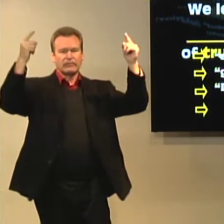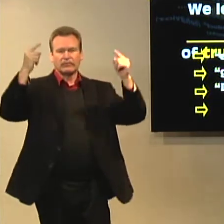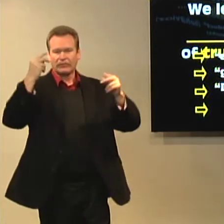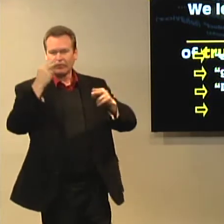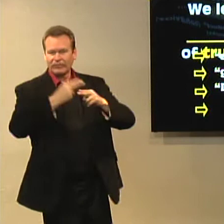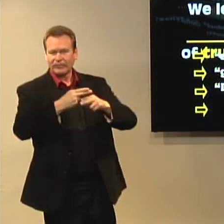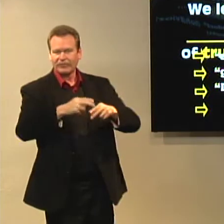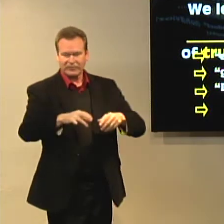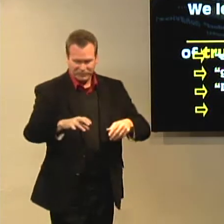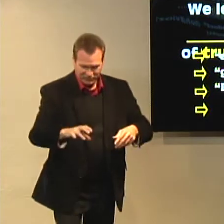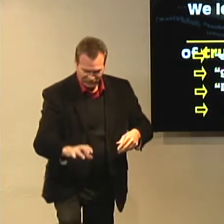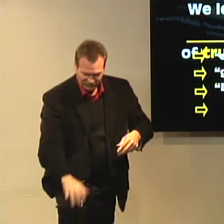one who prayed.